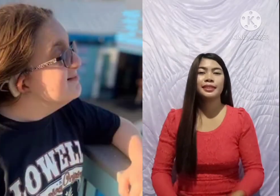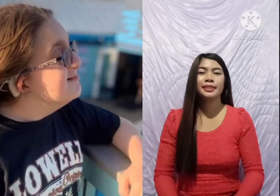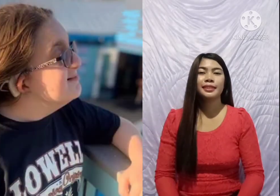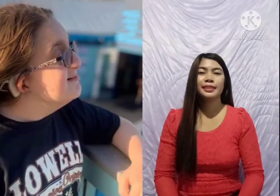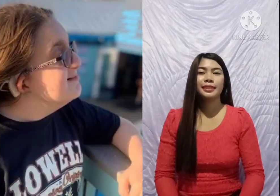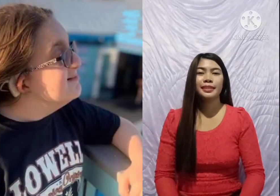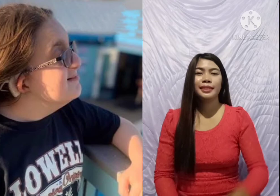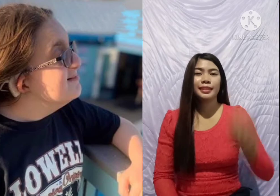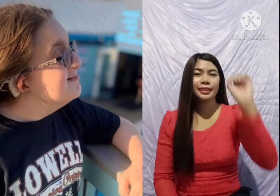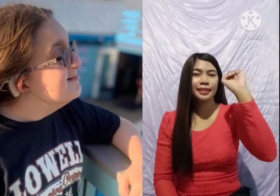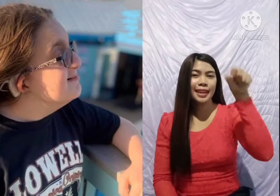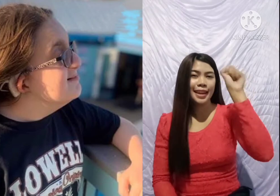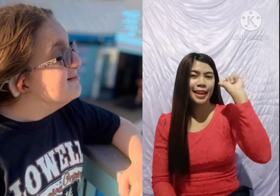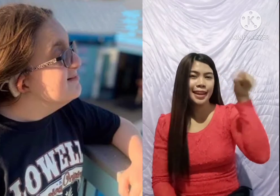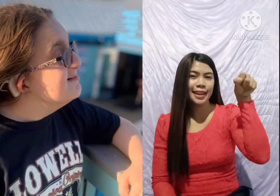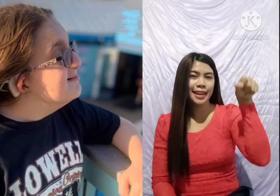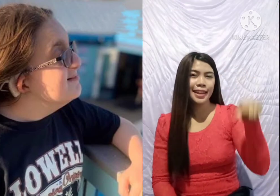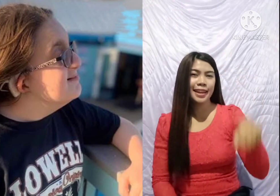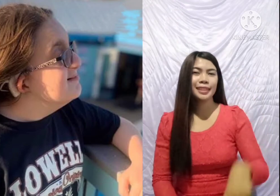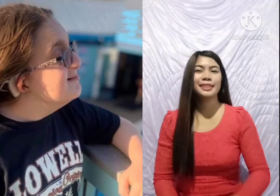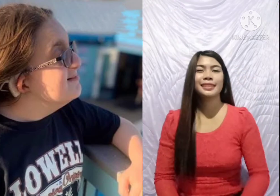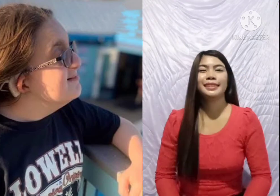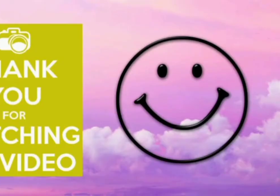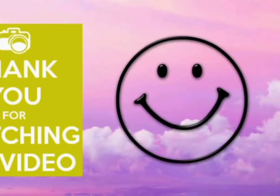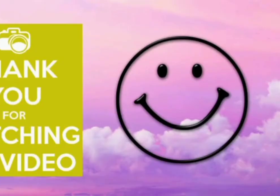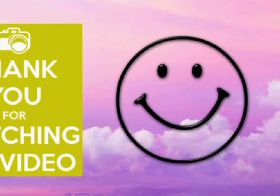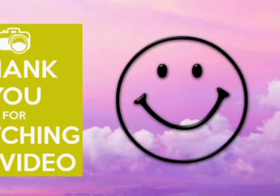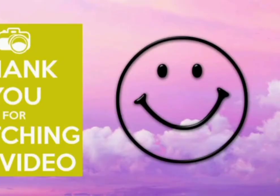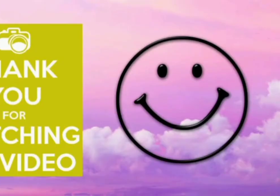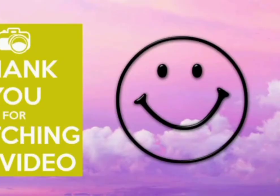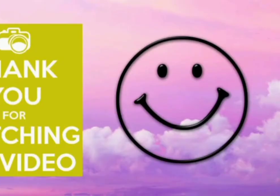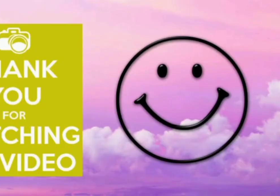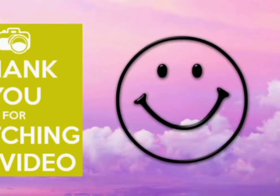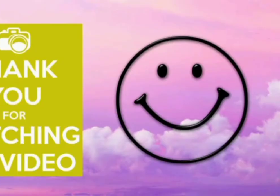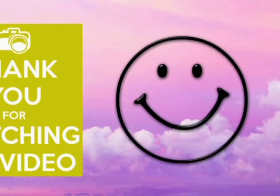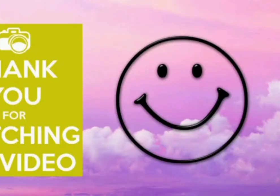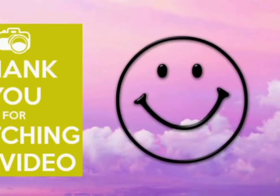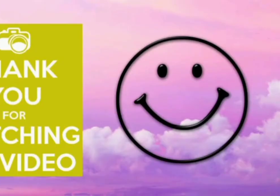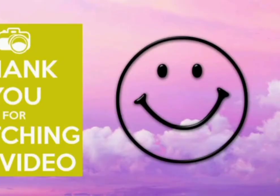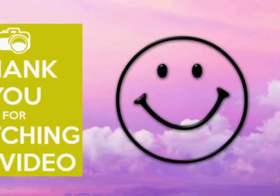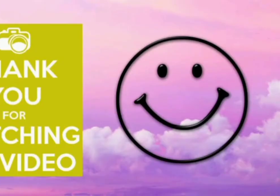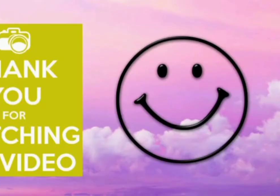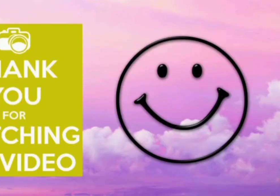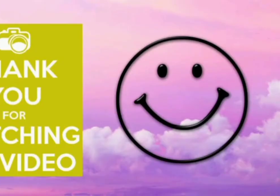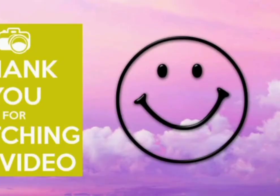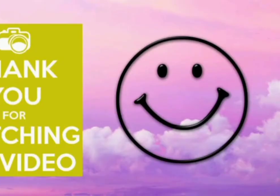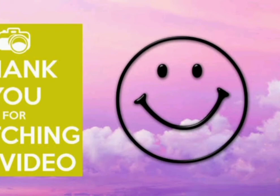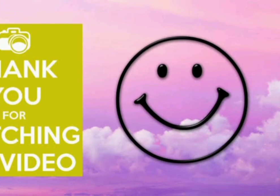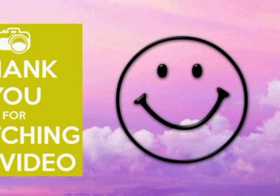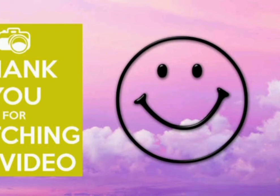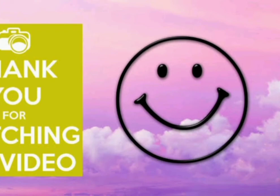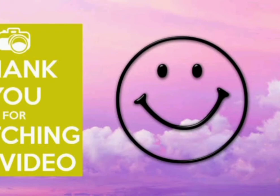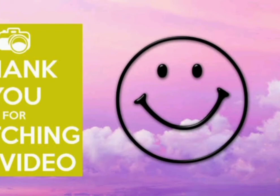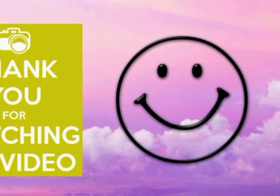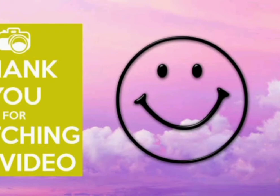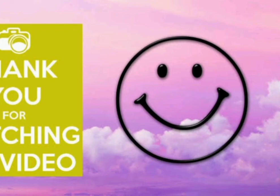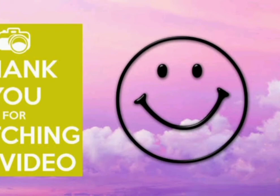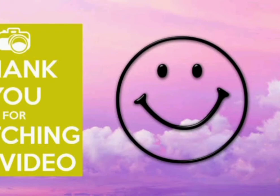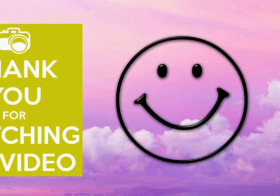You're amazing, the you smile,